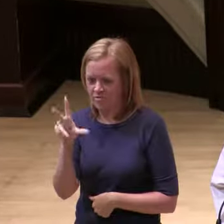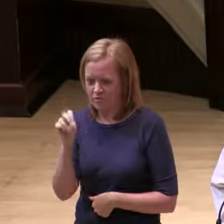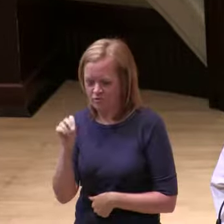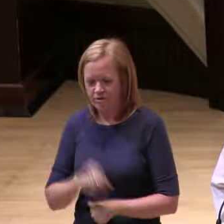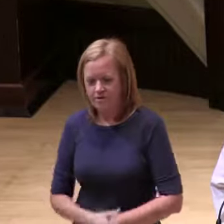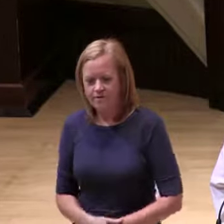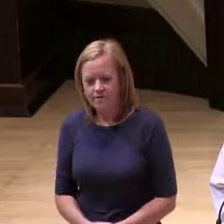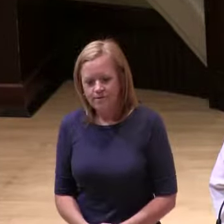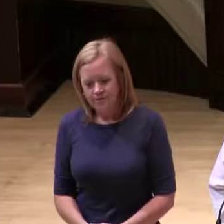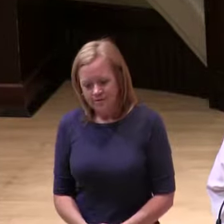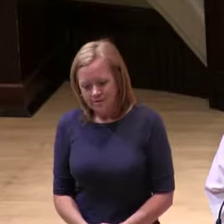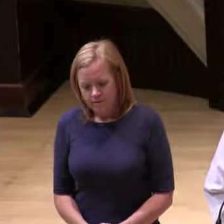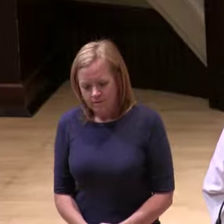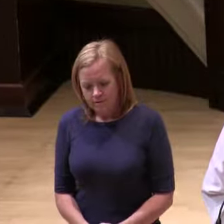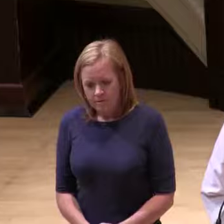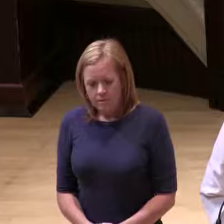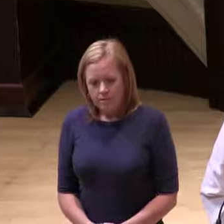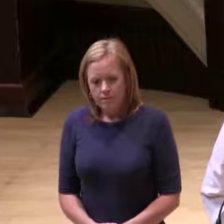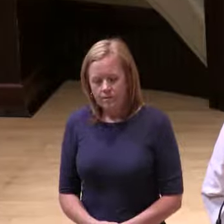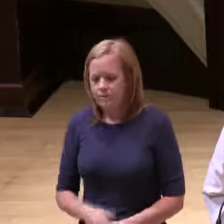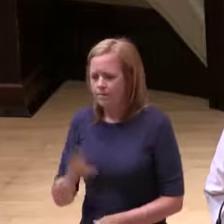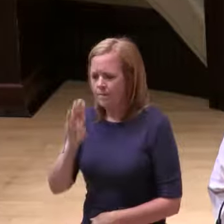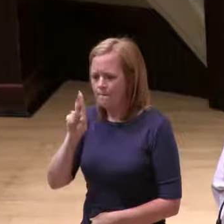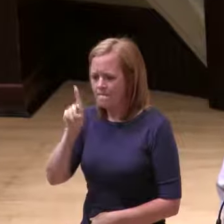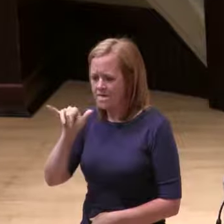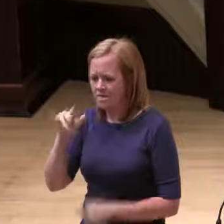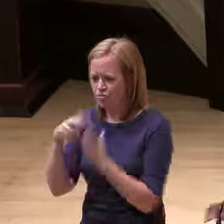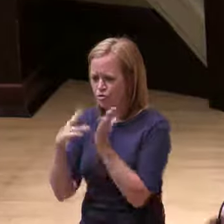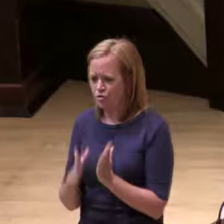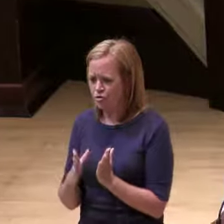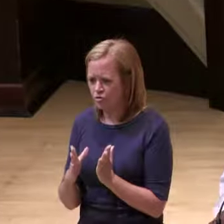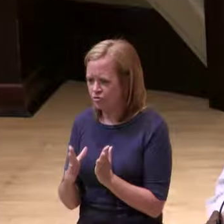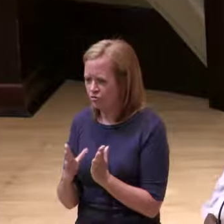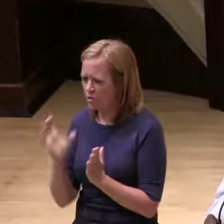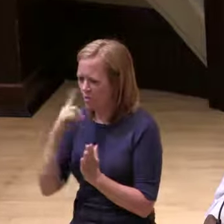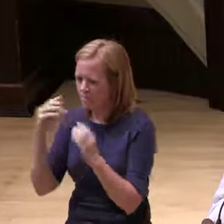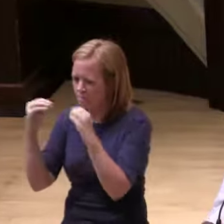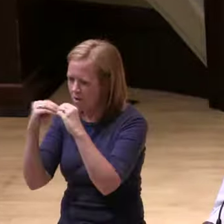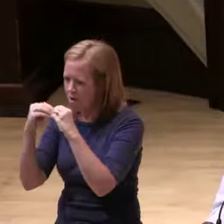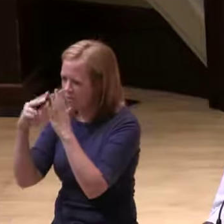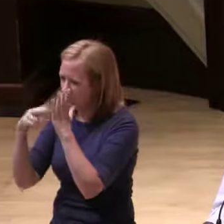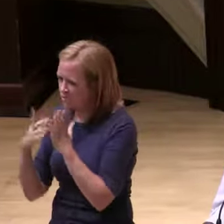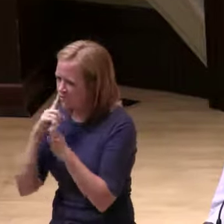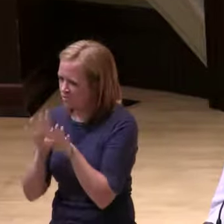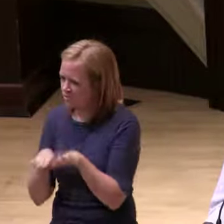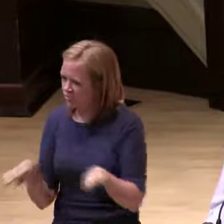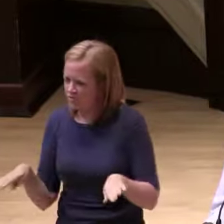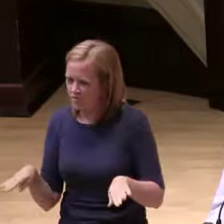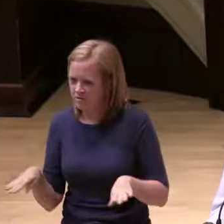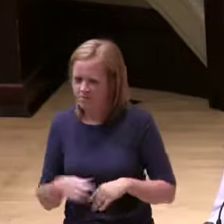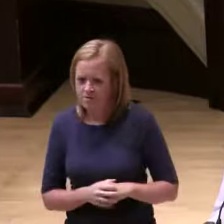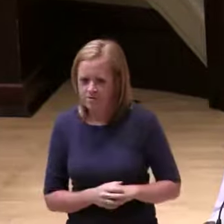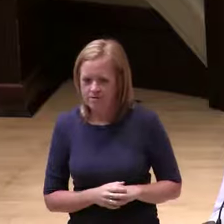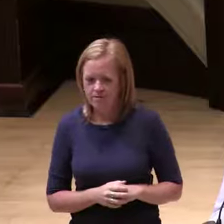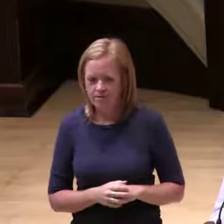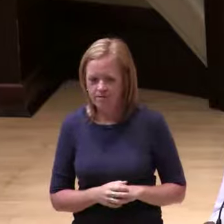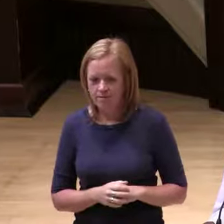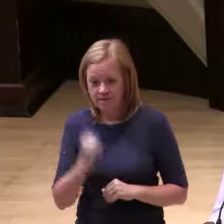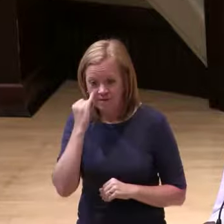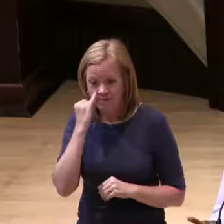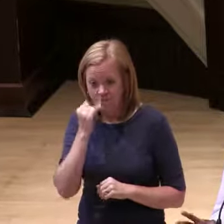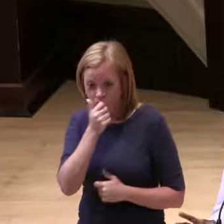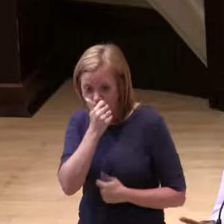11:30. Also, our buddy readers are looking for more readers for children. So if you're